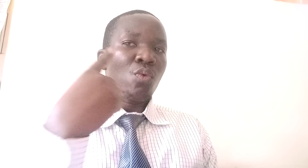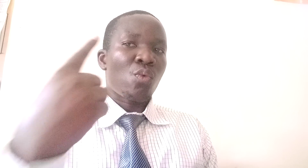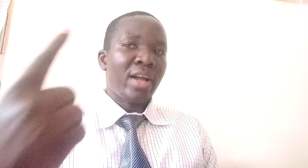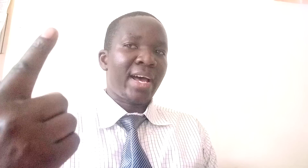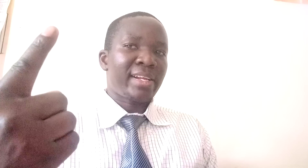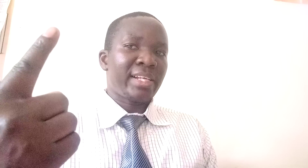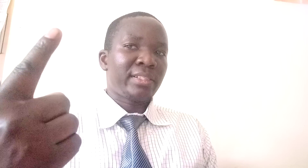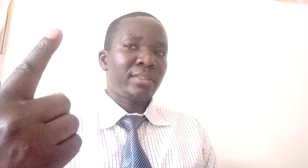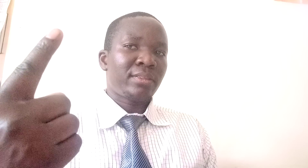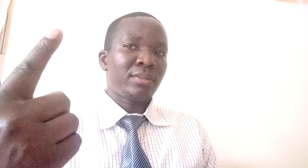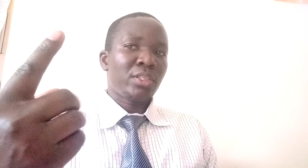100.